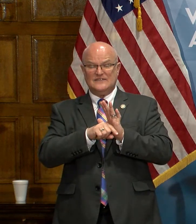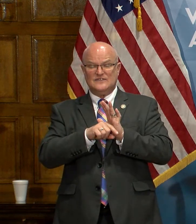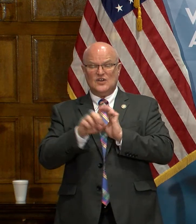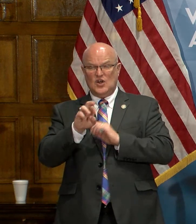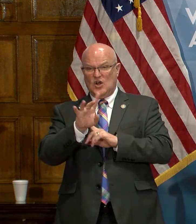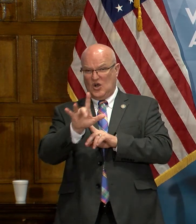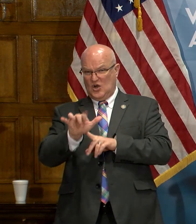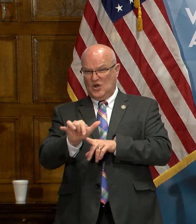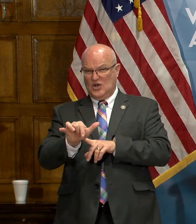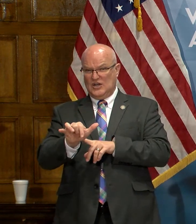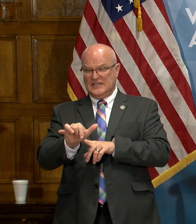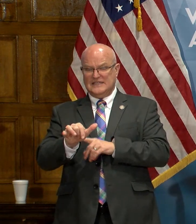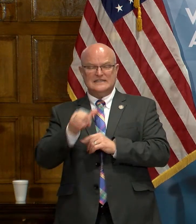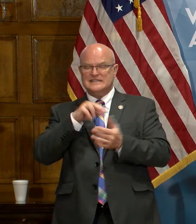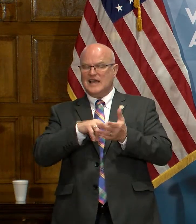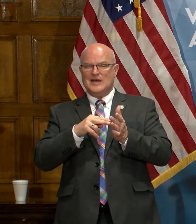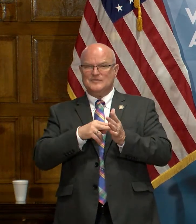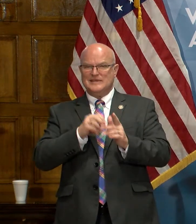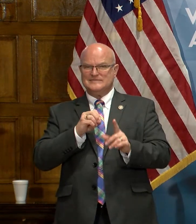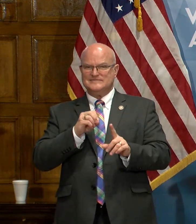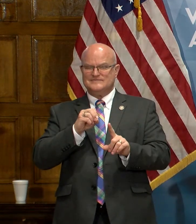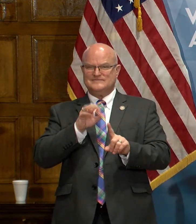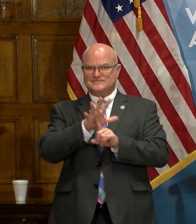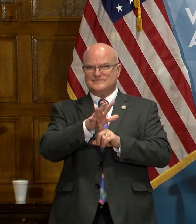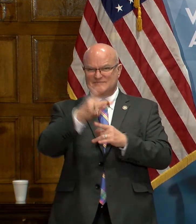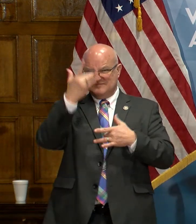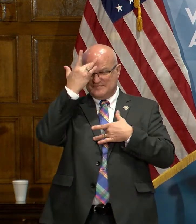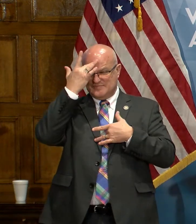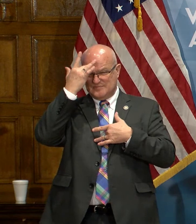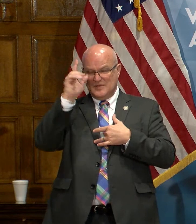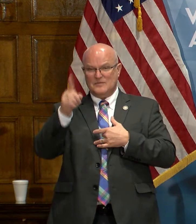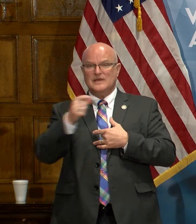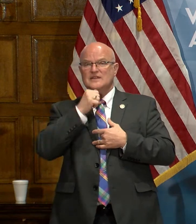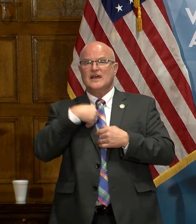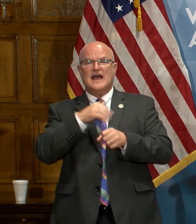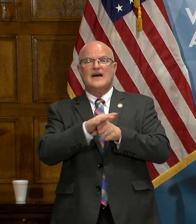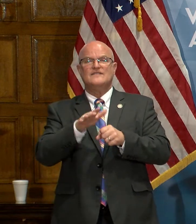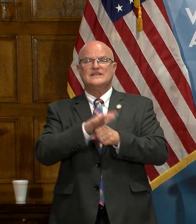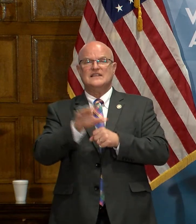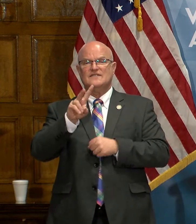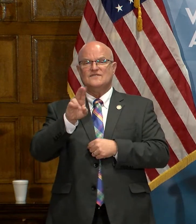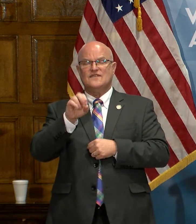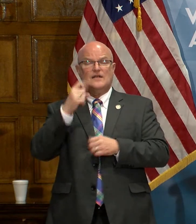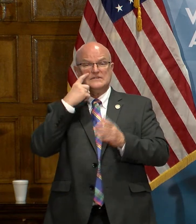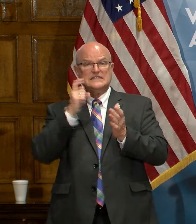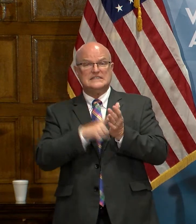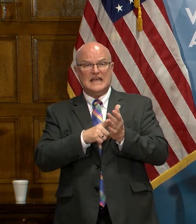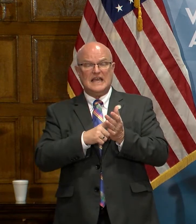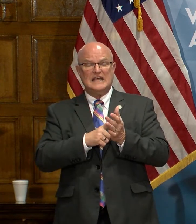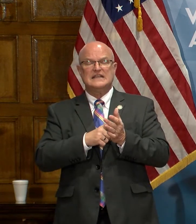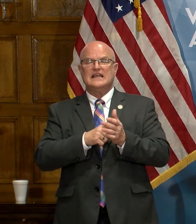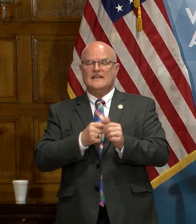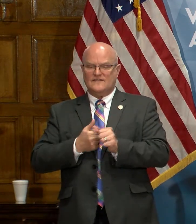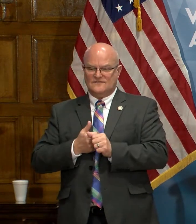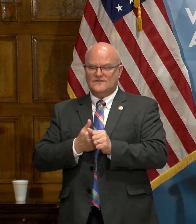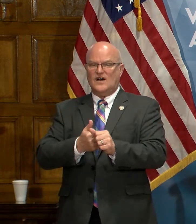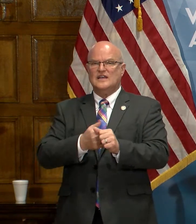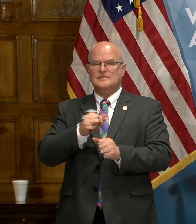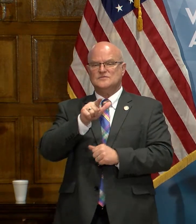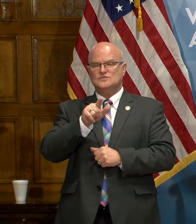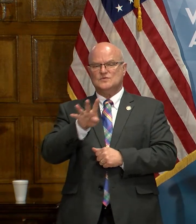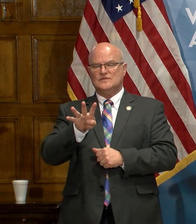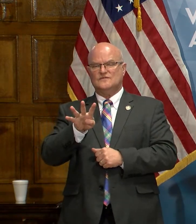in the disease does not mean you've not been infected. It could mean that you only don't have enough virus to detect, and it should be followed up in